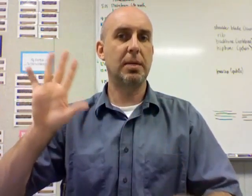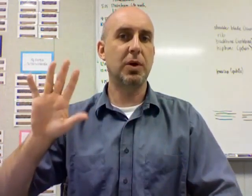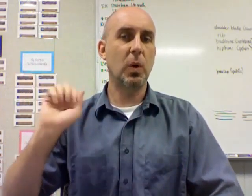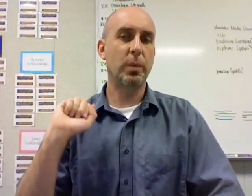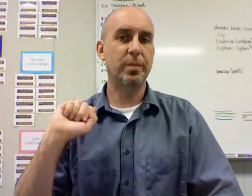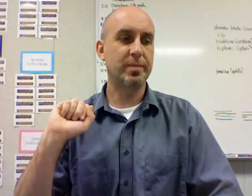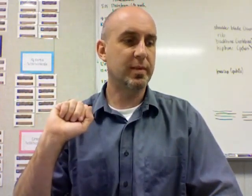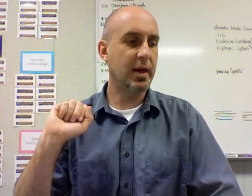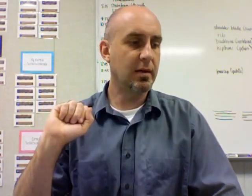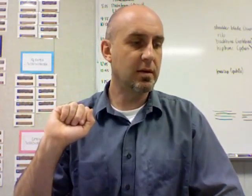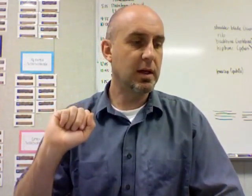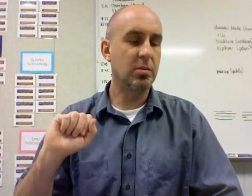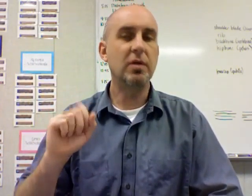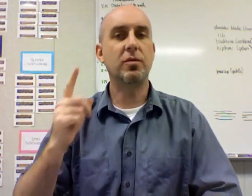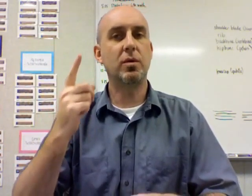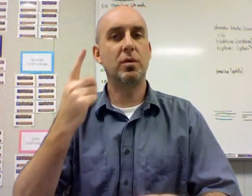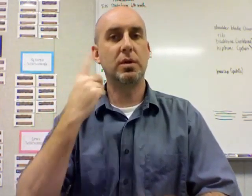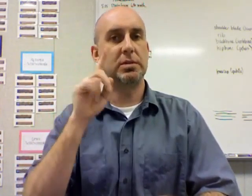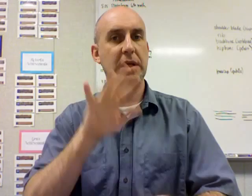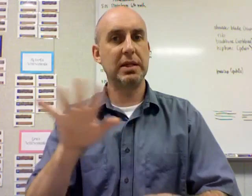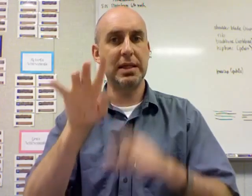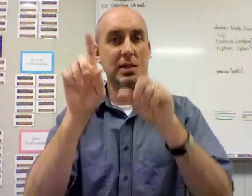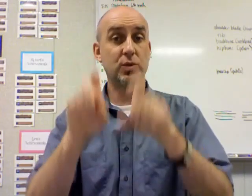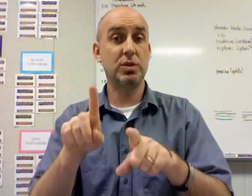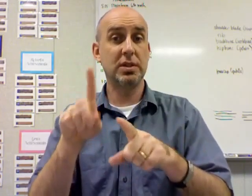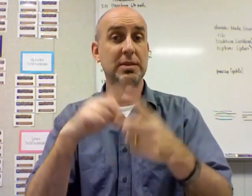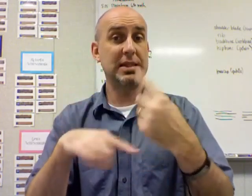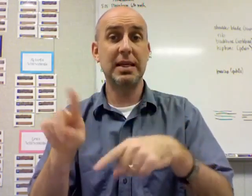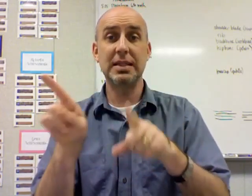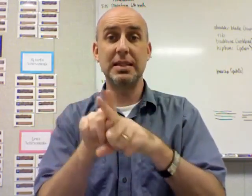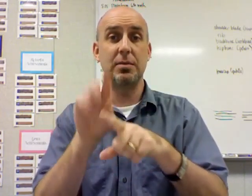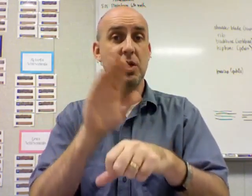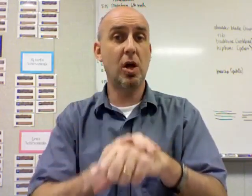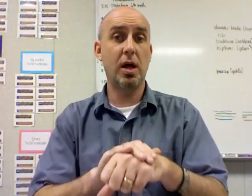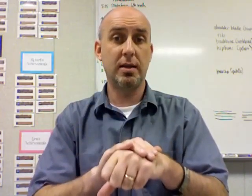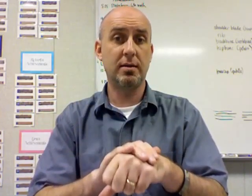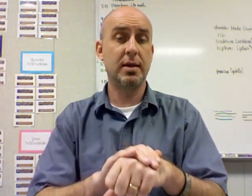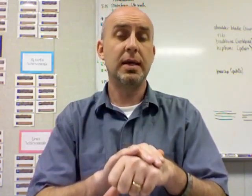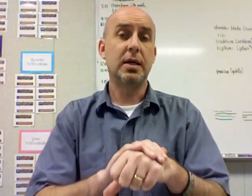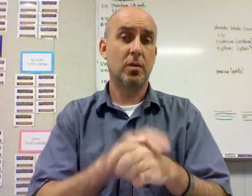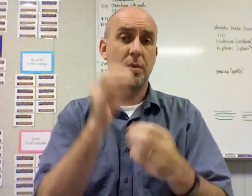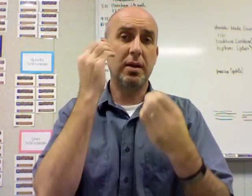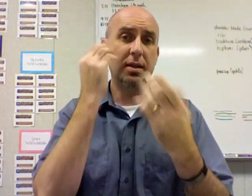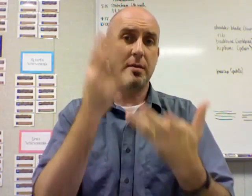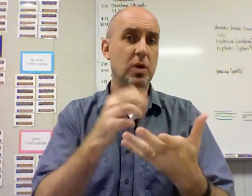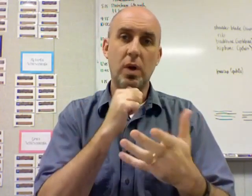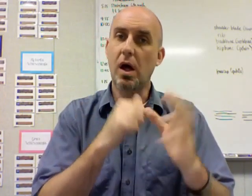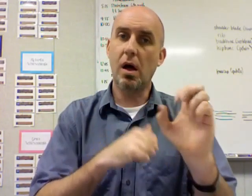ago. Okay? But for the spelling test, we're just going to be signing it the same as on. We'll probably let them know not